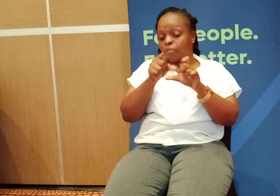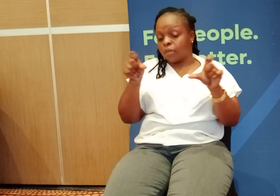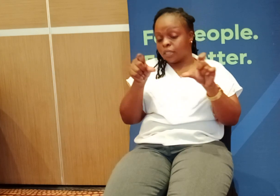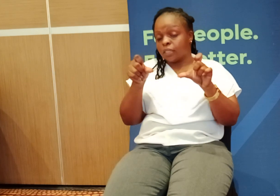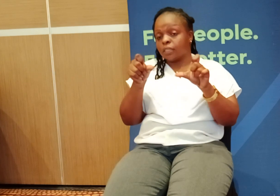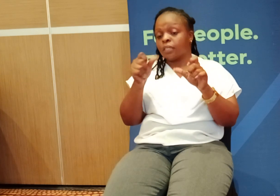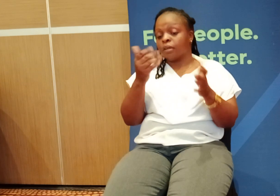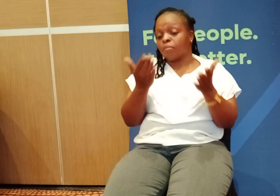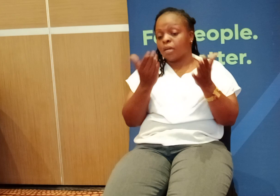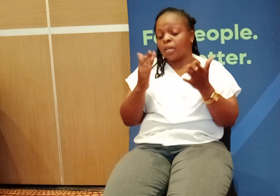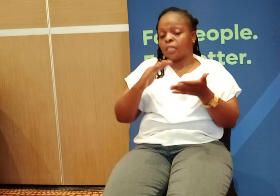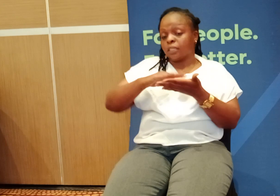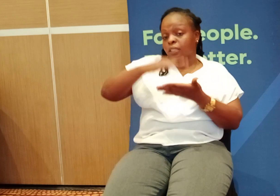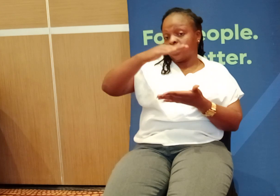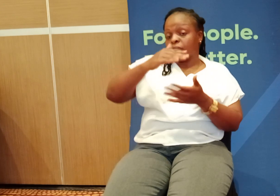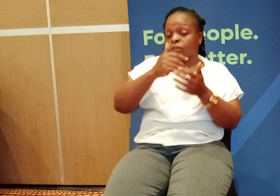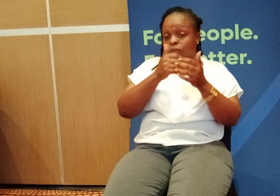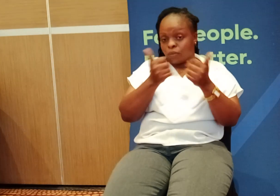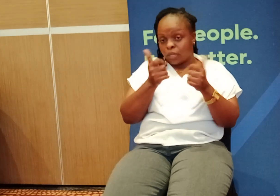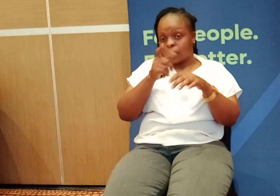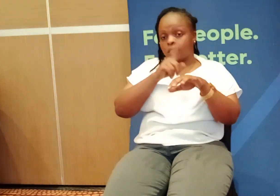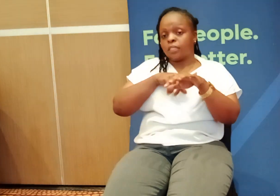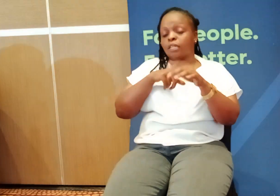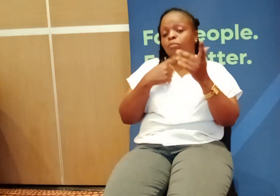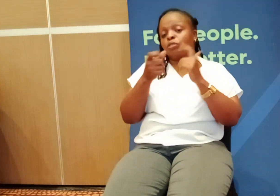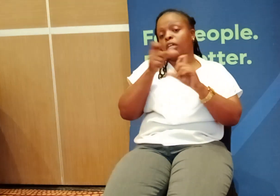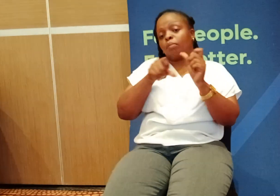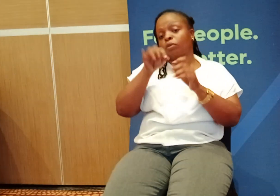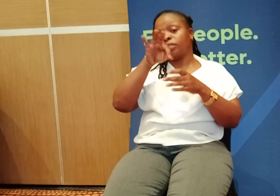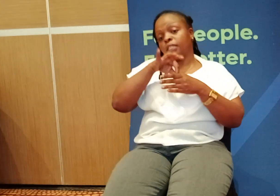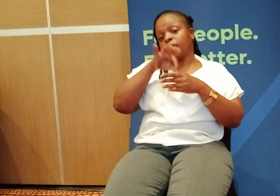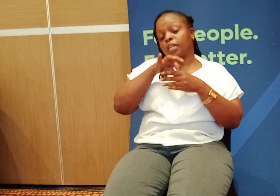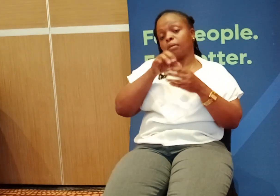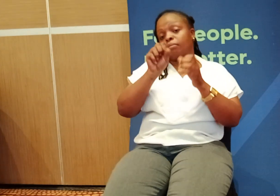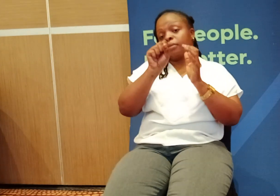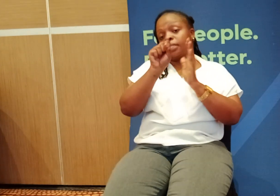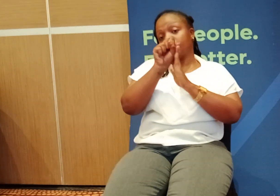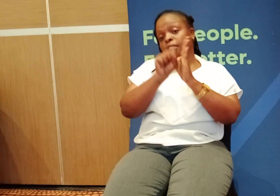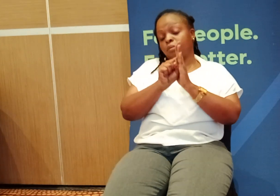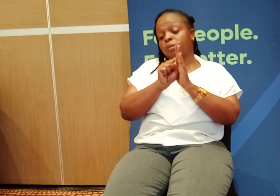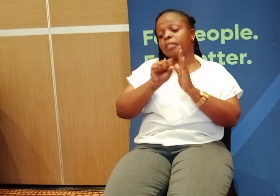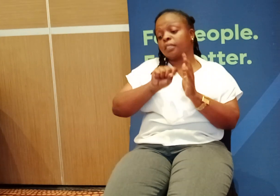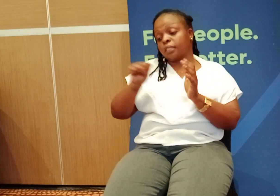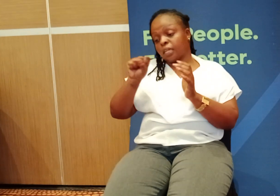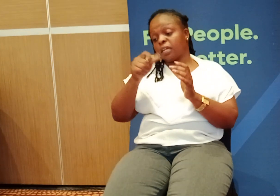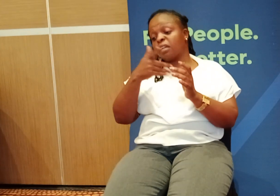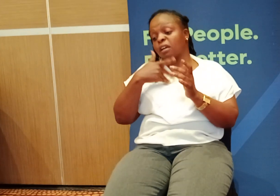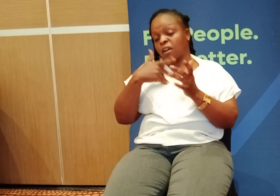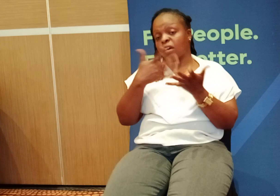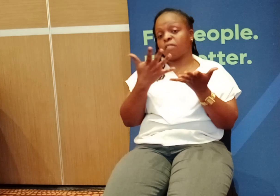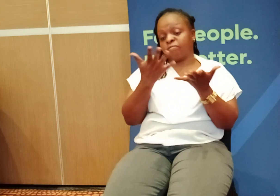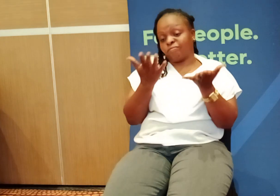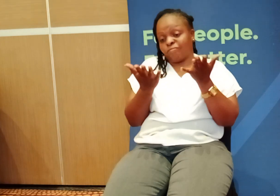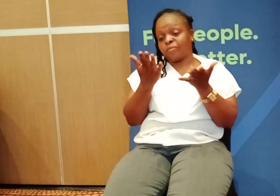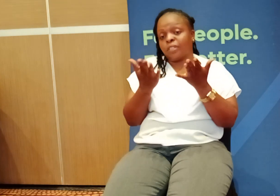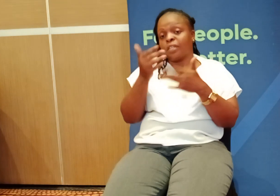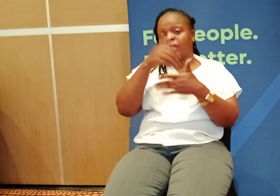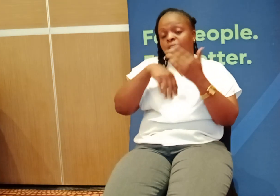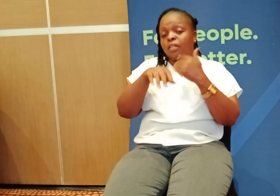well. When I come to the income statement side, you will see those are a bit of a split between the revenue